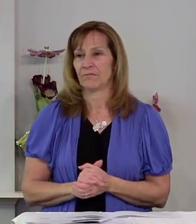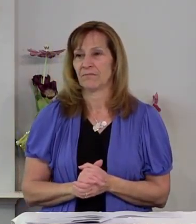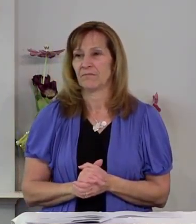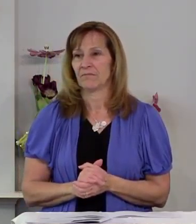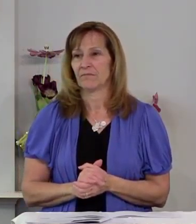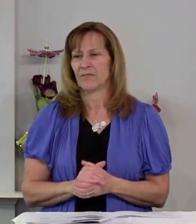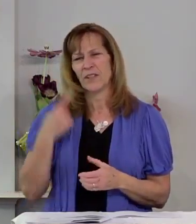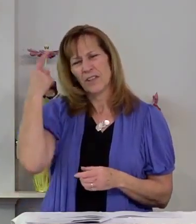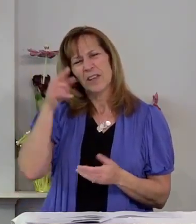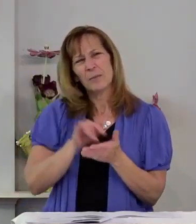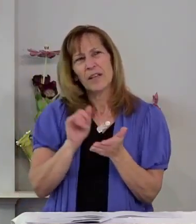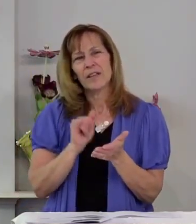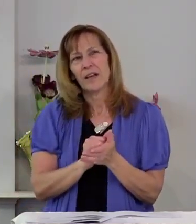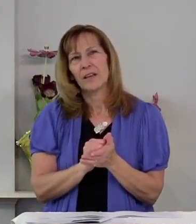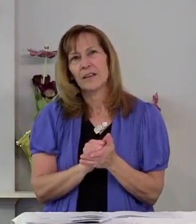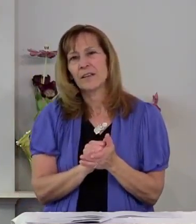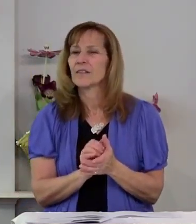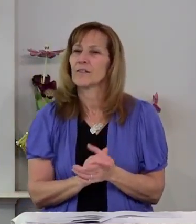Did you ever think of that?